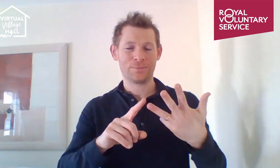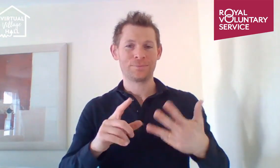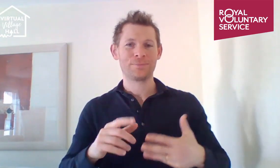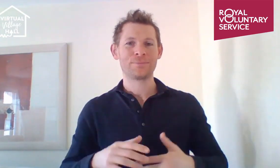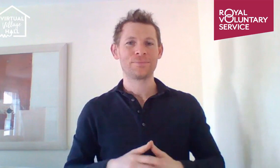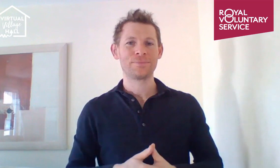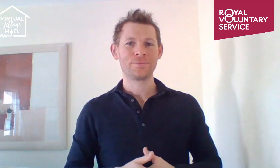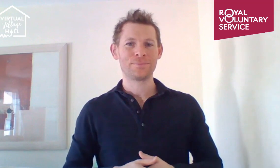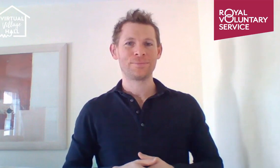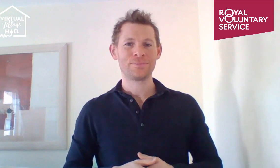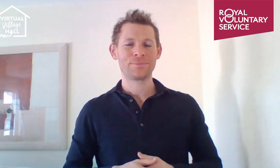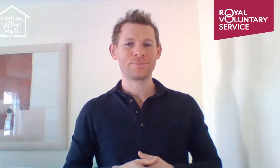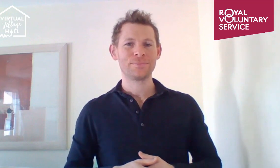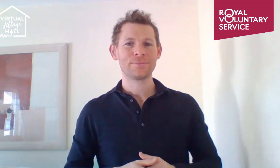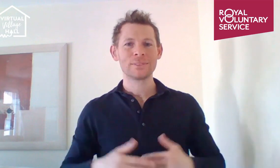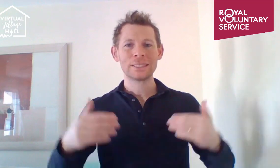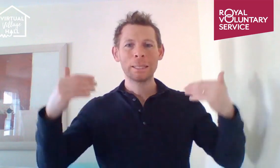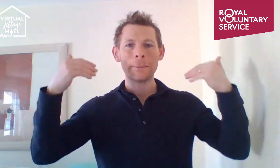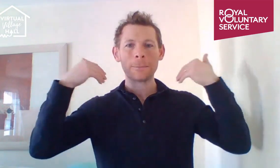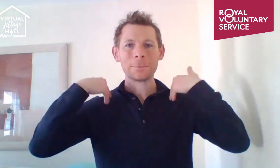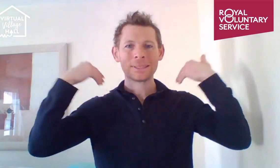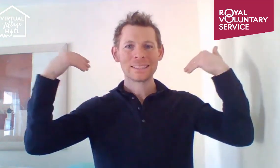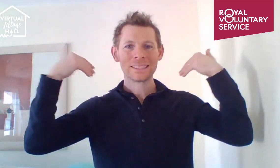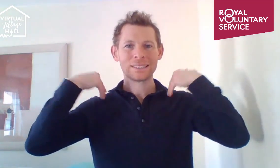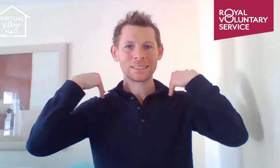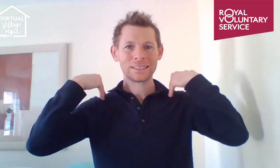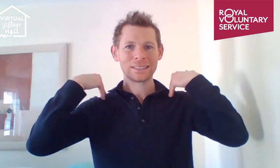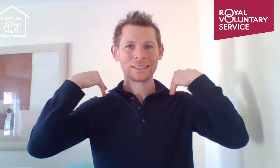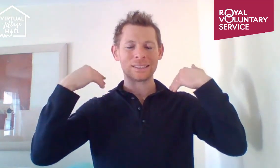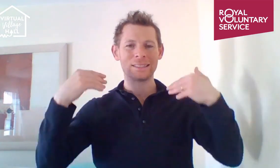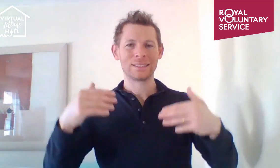And the fourth sign I'd like to teach you all is PE.